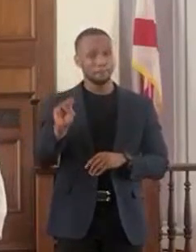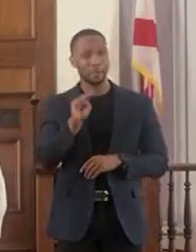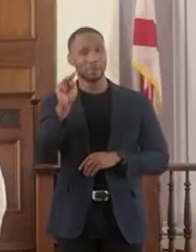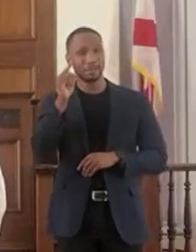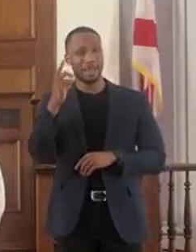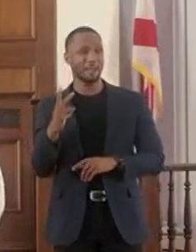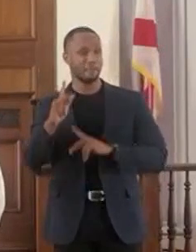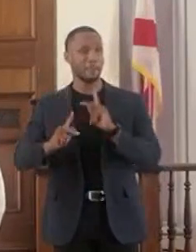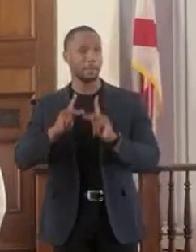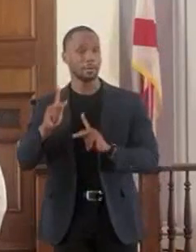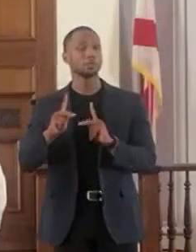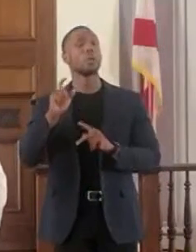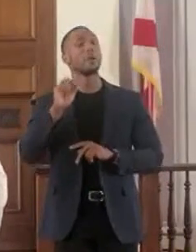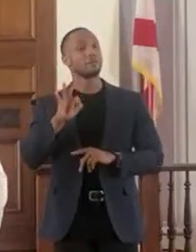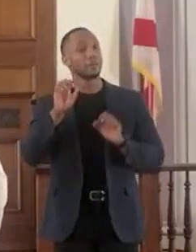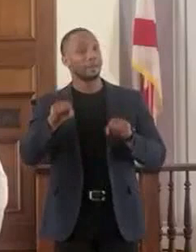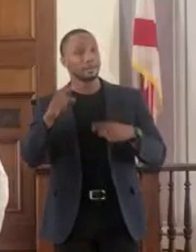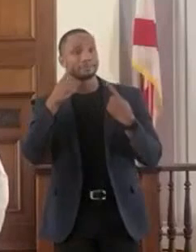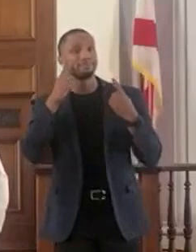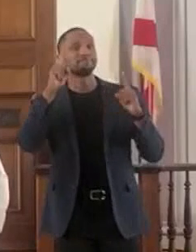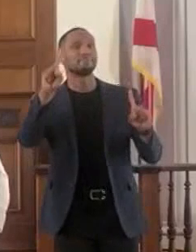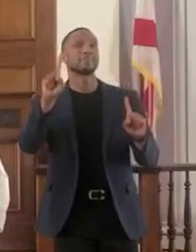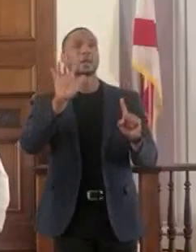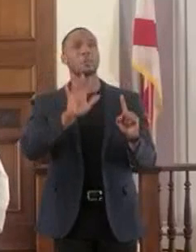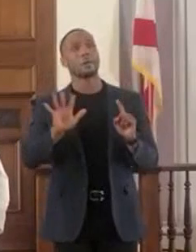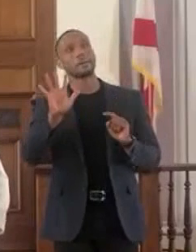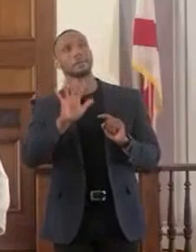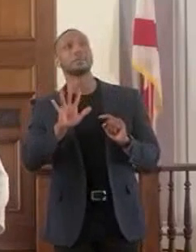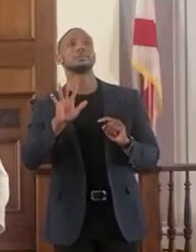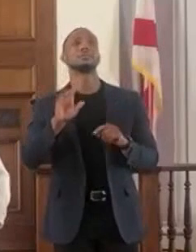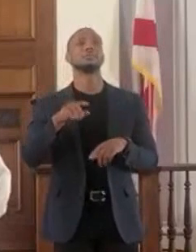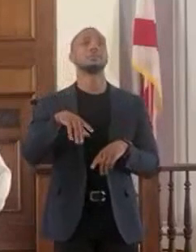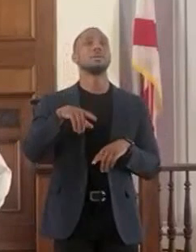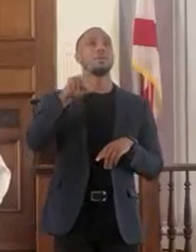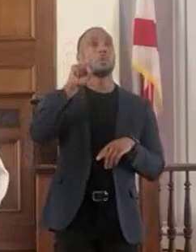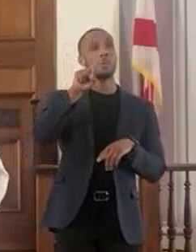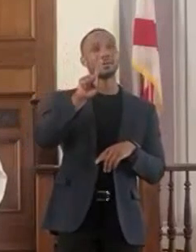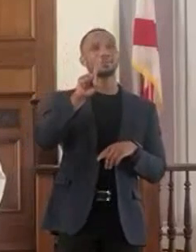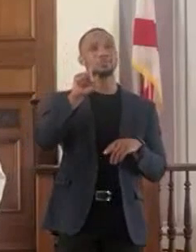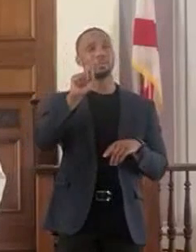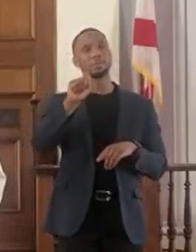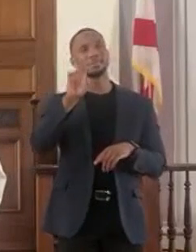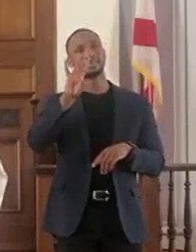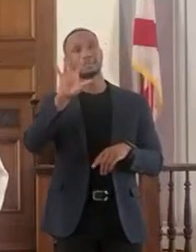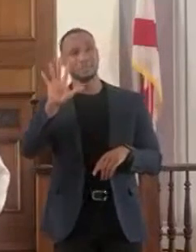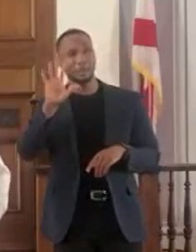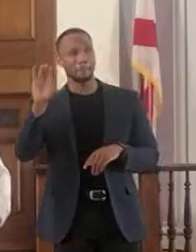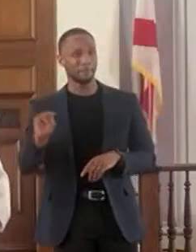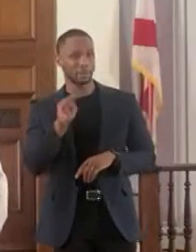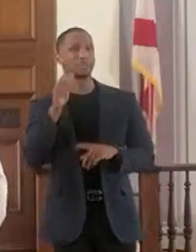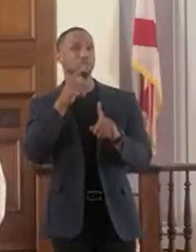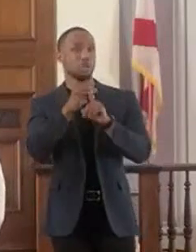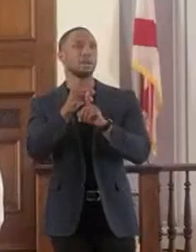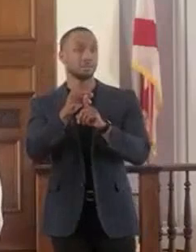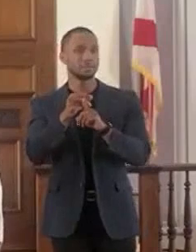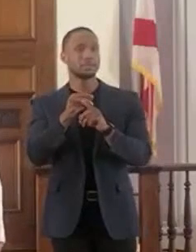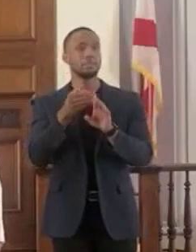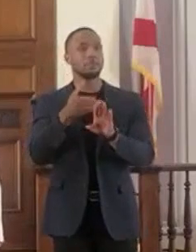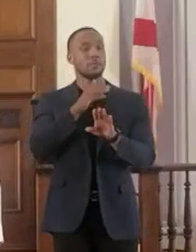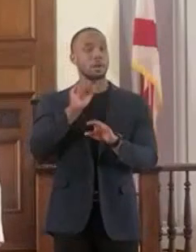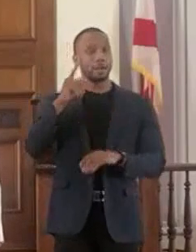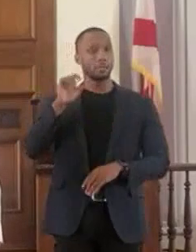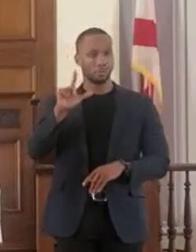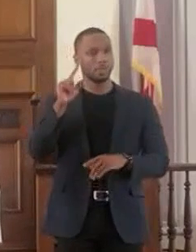So if we can get to somewhere around 750,000 shots by the 1st of April, I think that's a terrific place